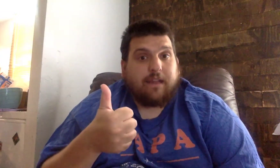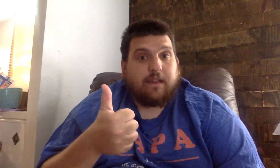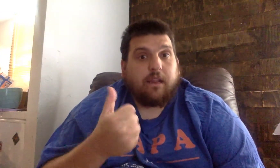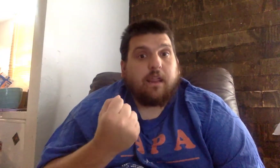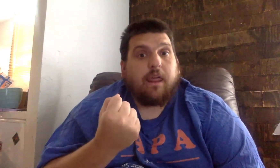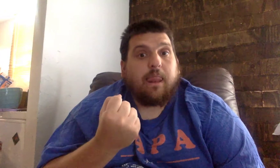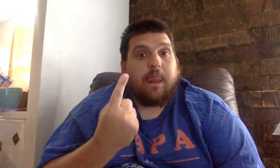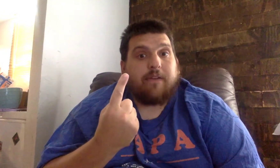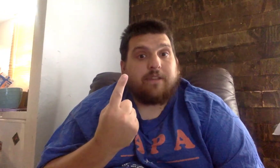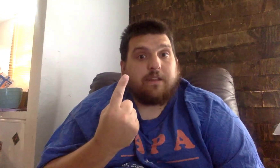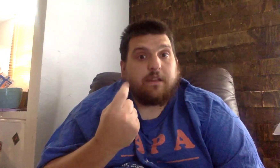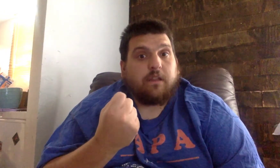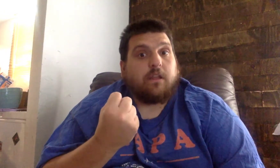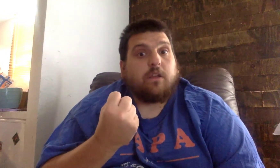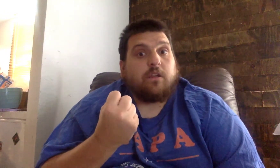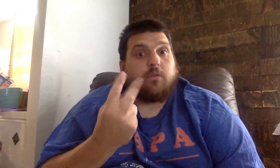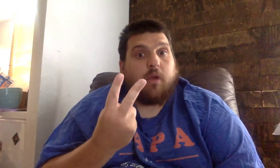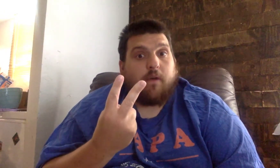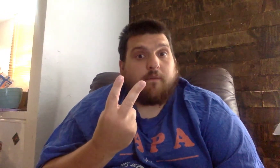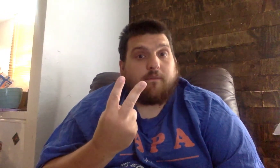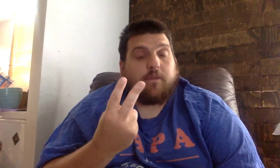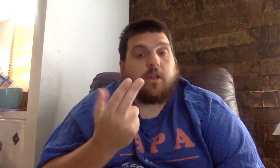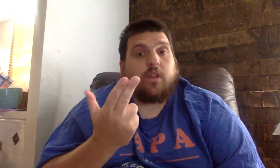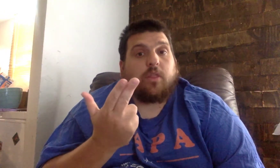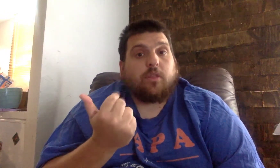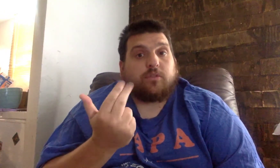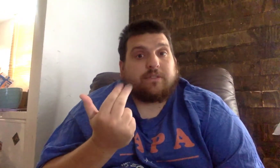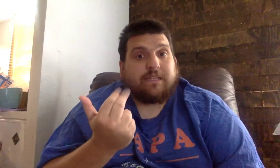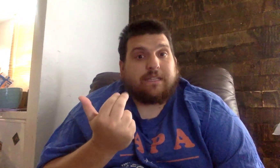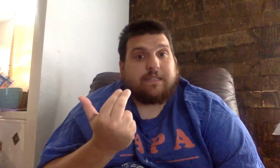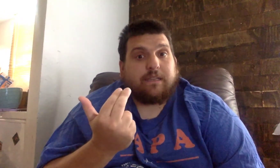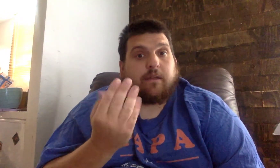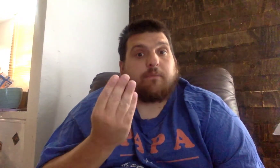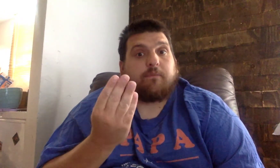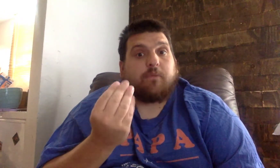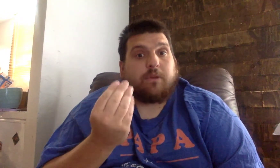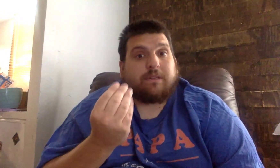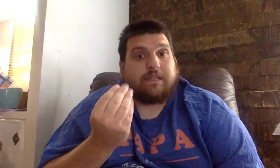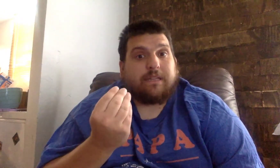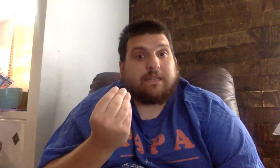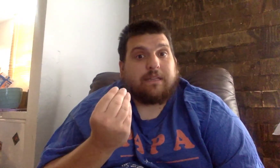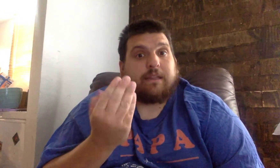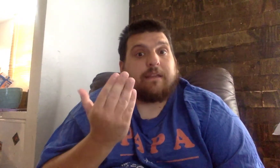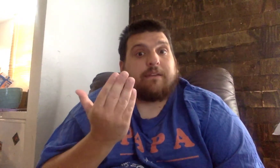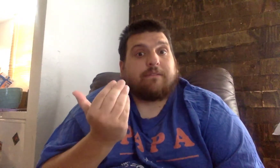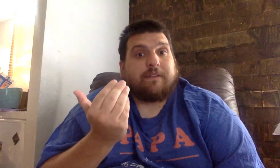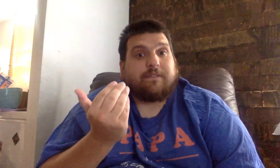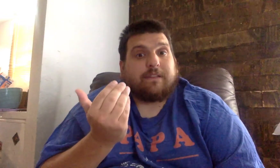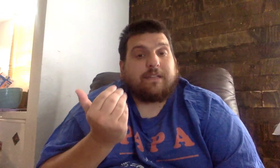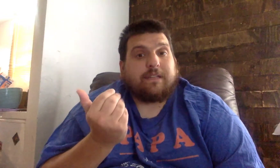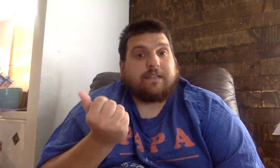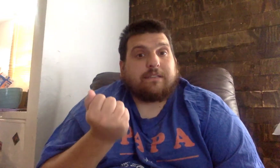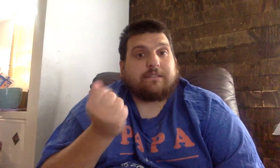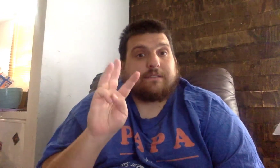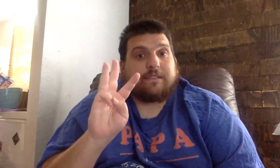10, 11, 12, 13, 14, 15,